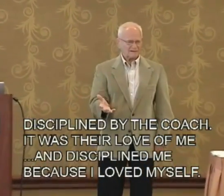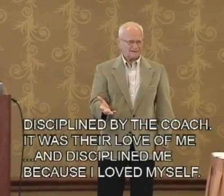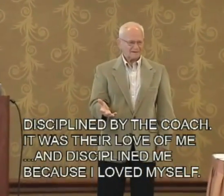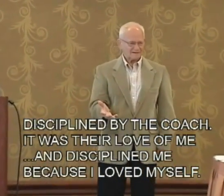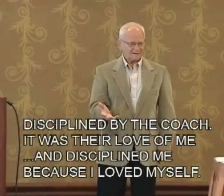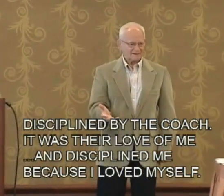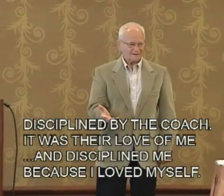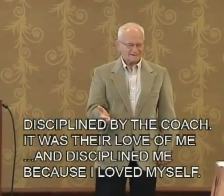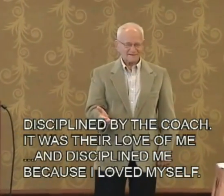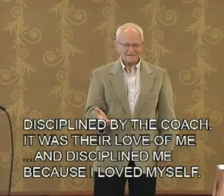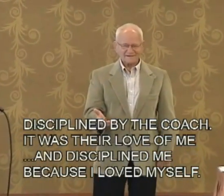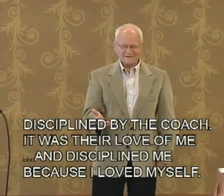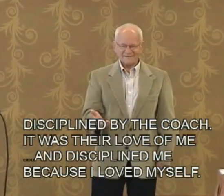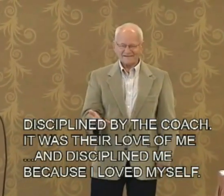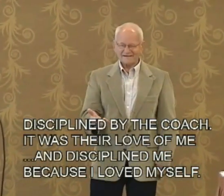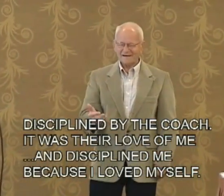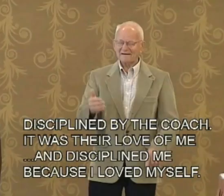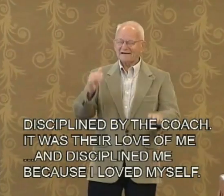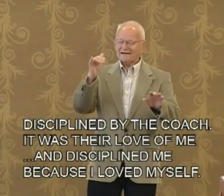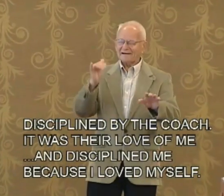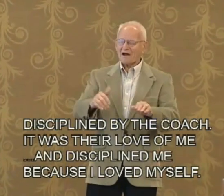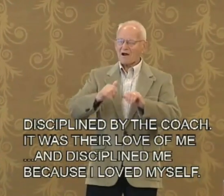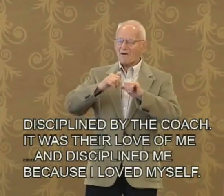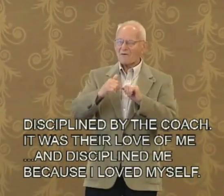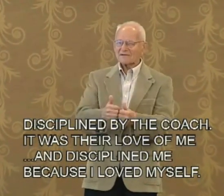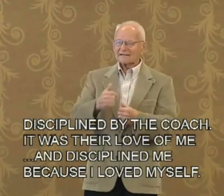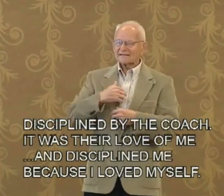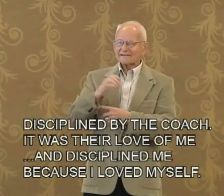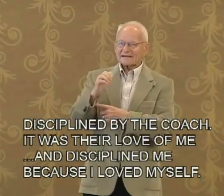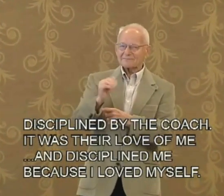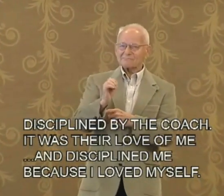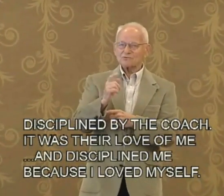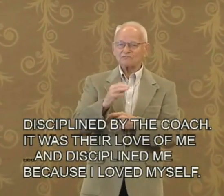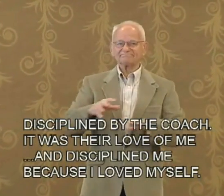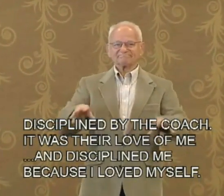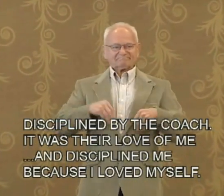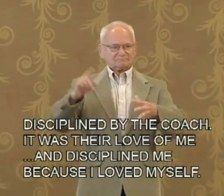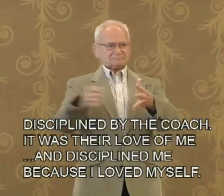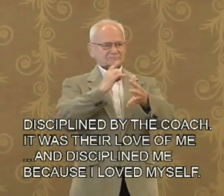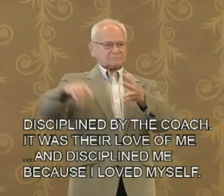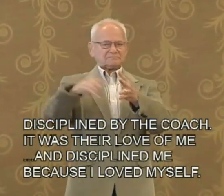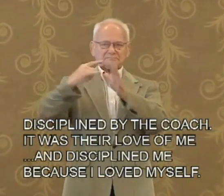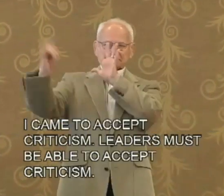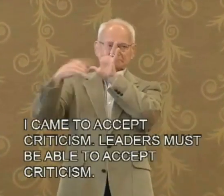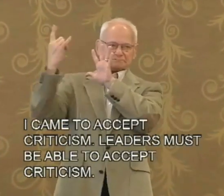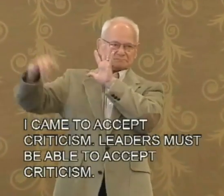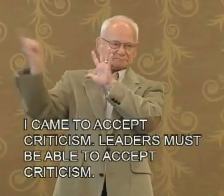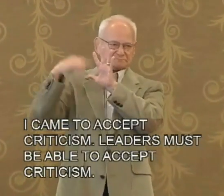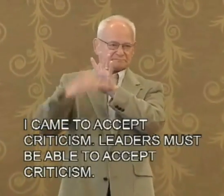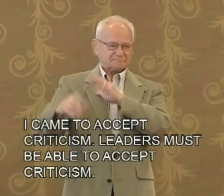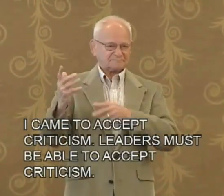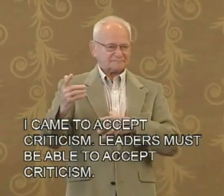OK. And disciplined me, because I left myself. I came to accept criticism.